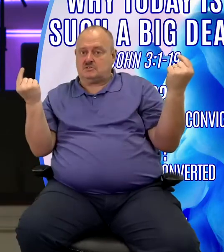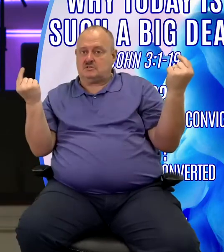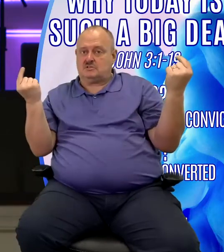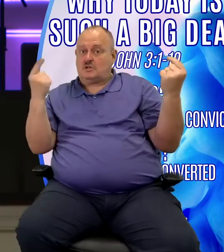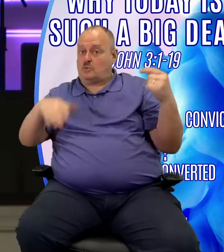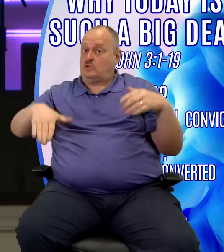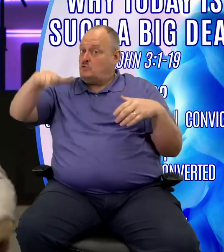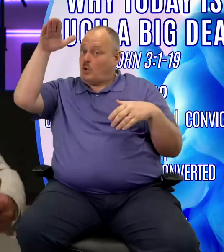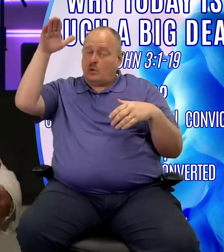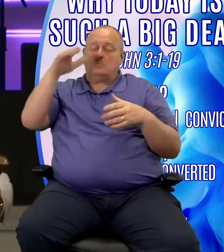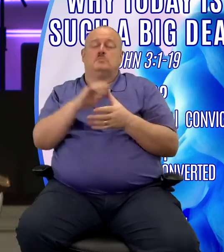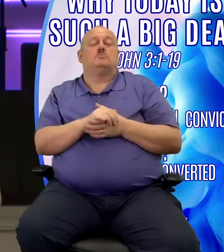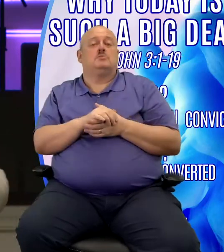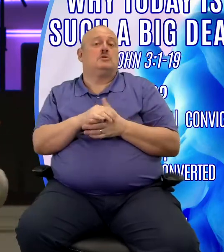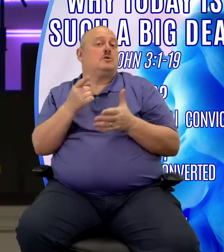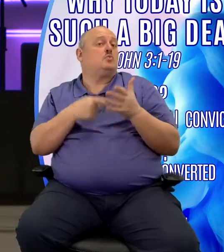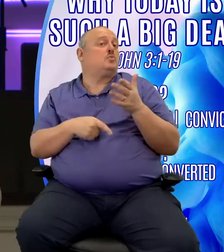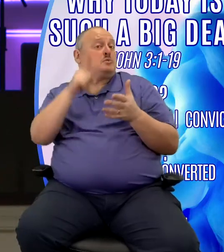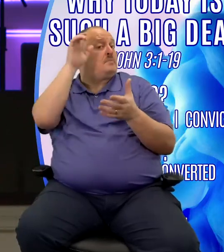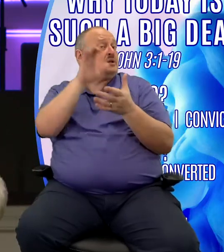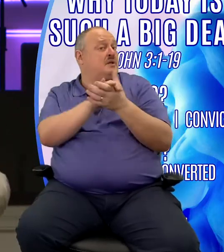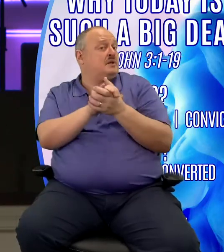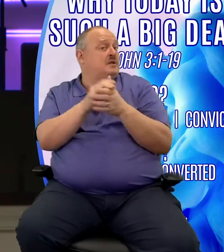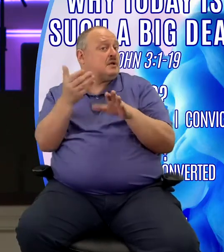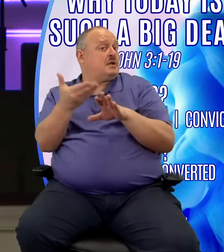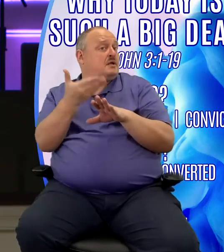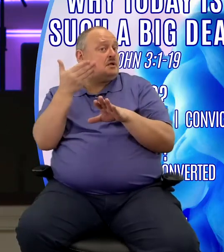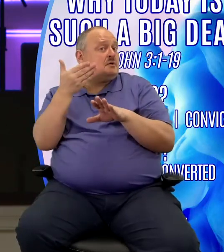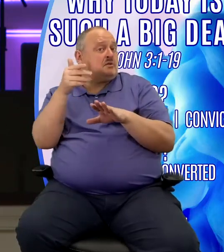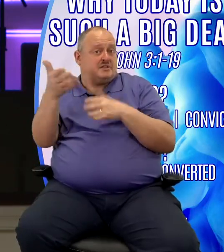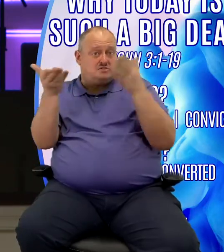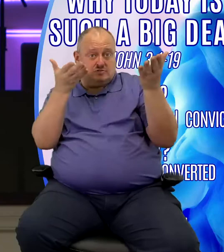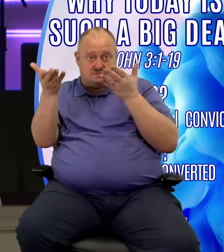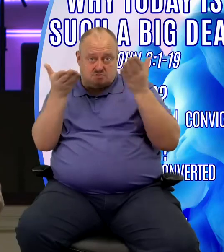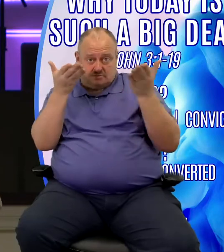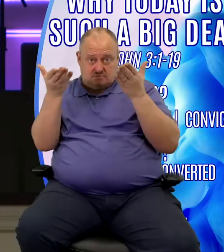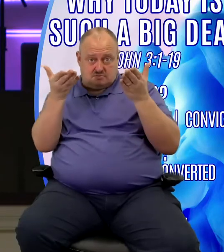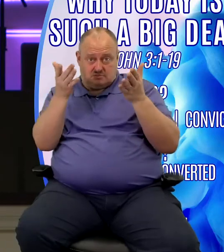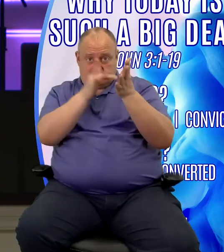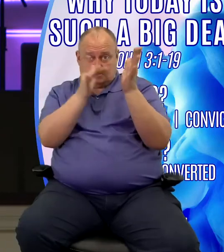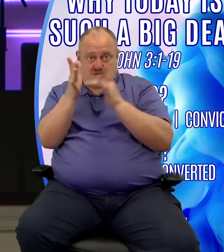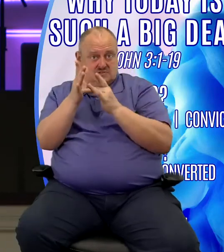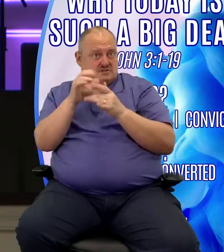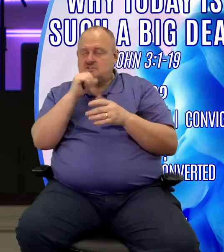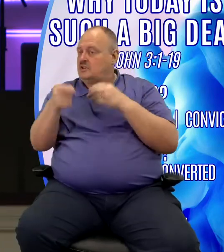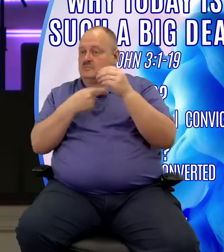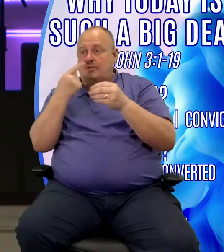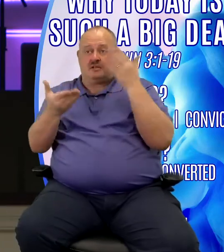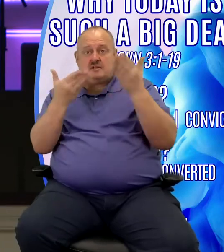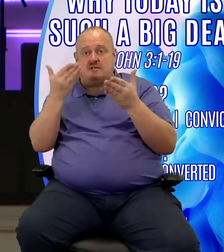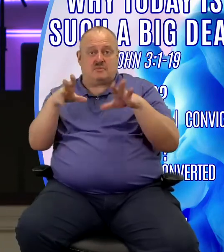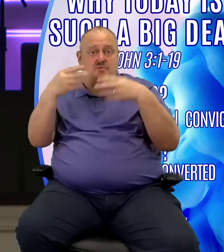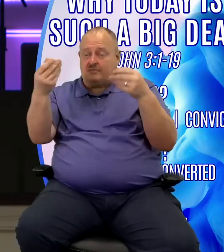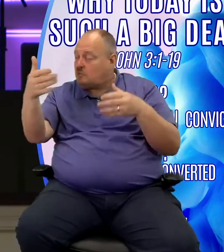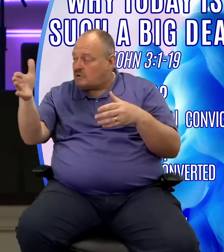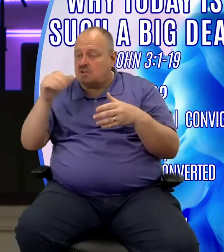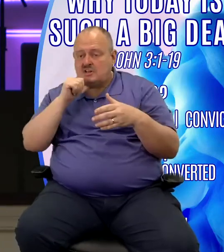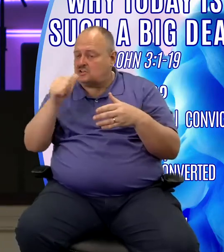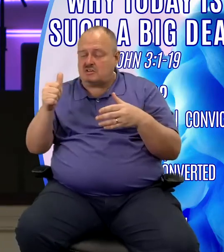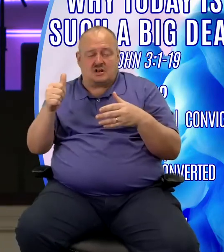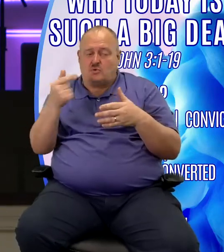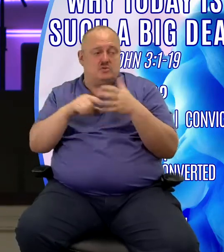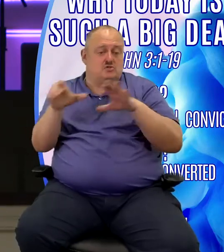up with or what you may have believed before this service. Jesus said it's not about what you make or give away. It's not about what you do or